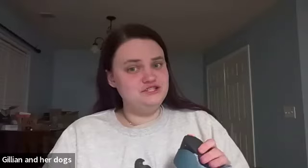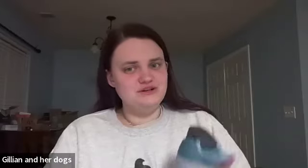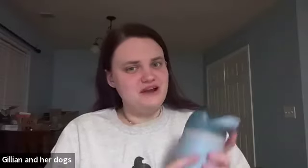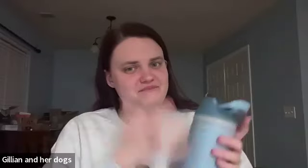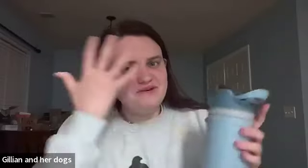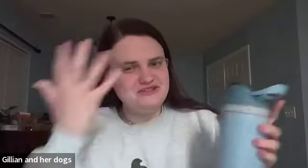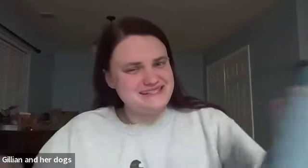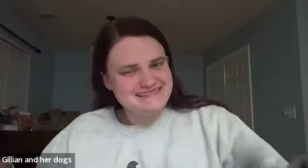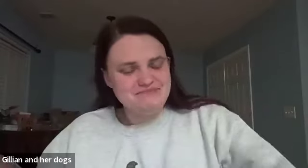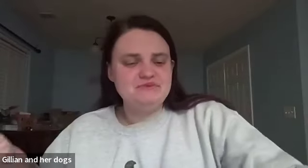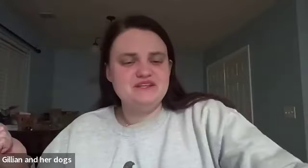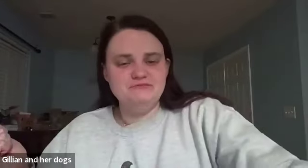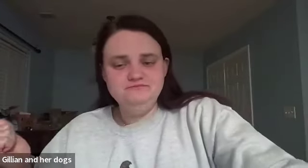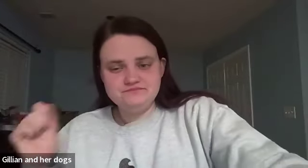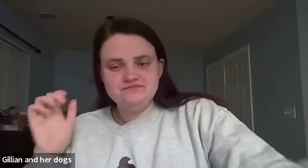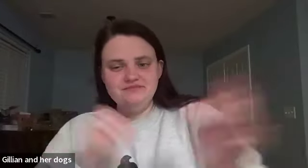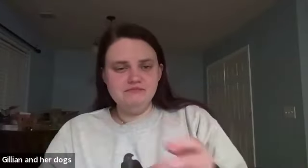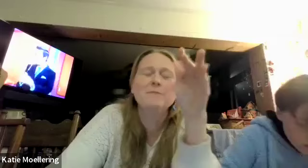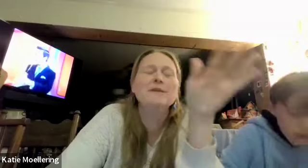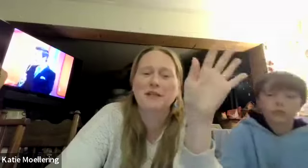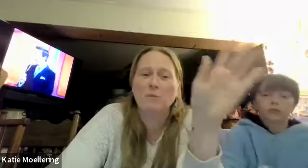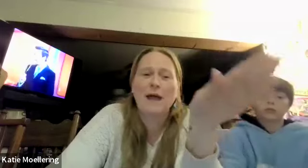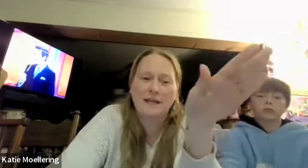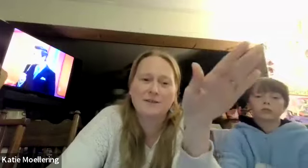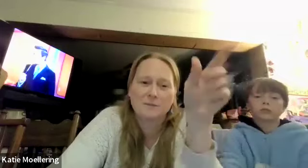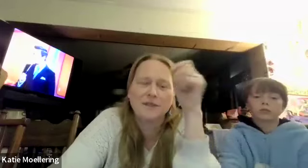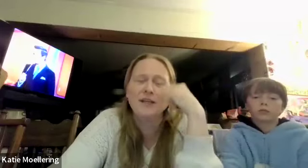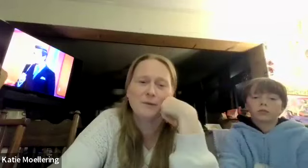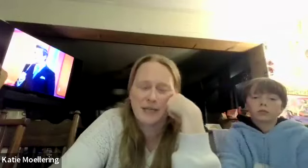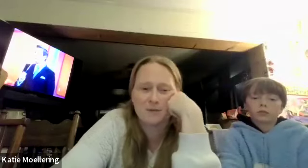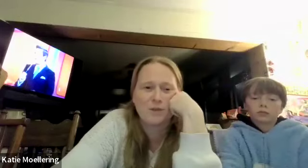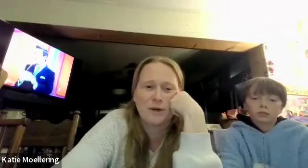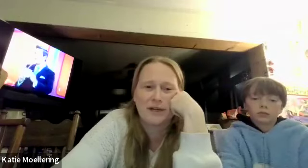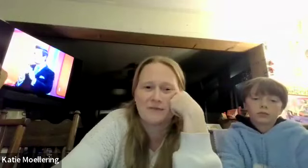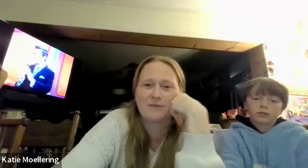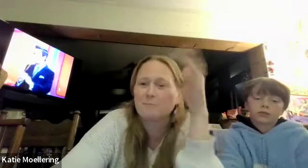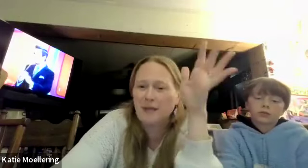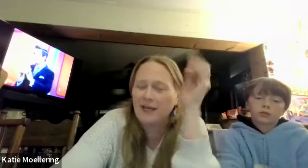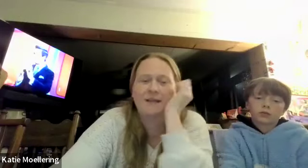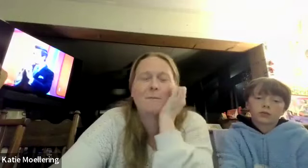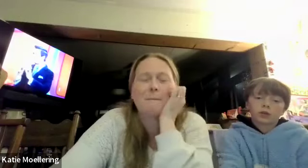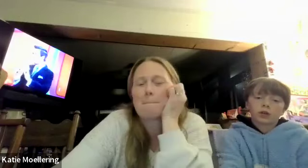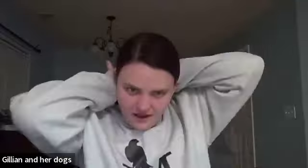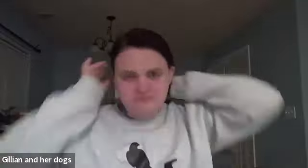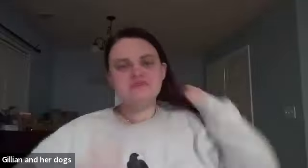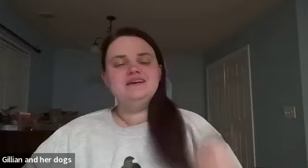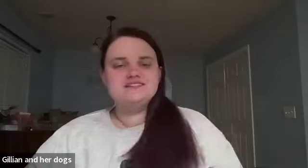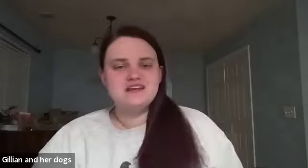told you, don't hide my emotions. So, But somebody must have been, it must have been like a wedding or something. You know, there were times where you were out of town for something big and yeah. So,